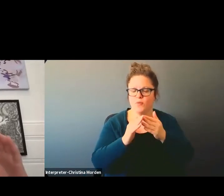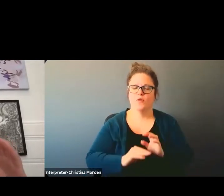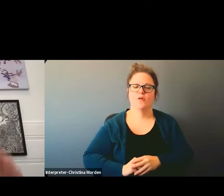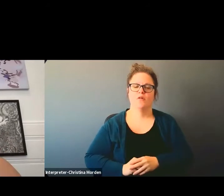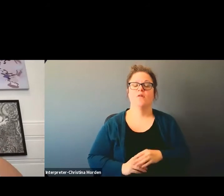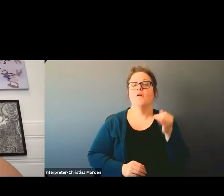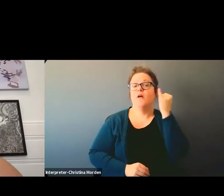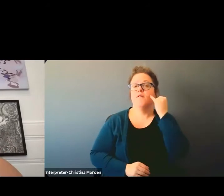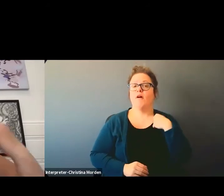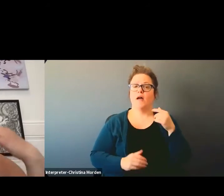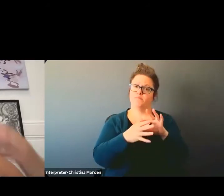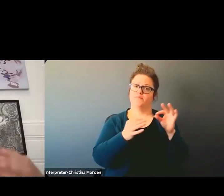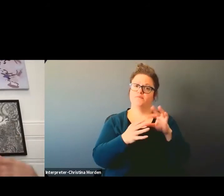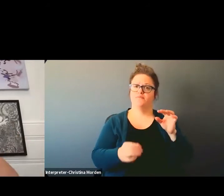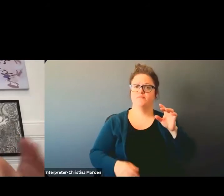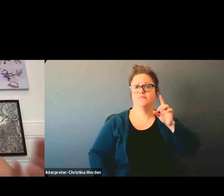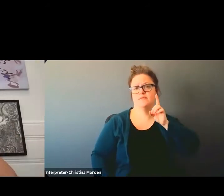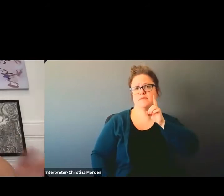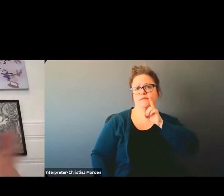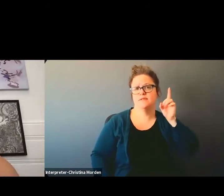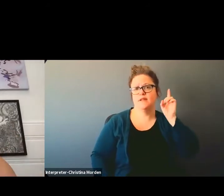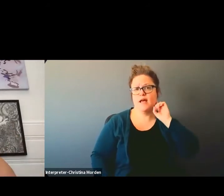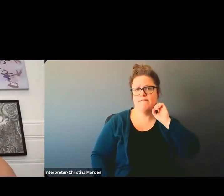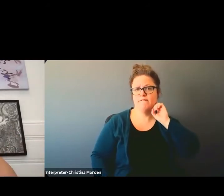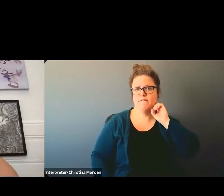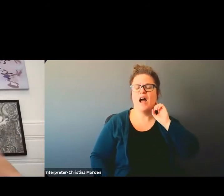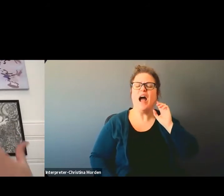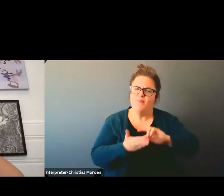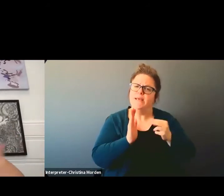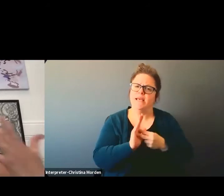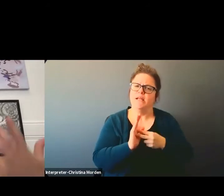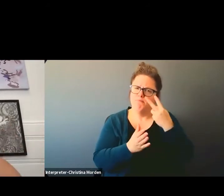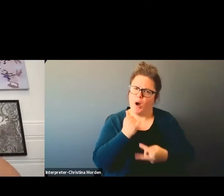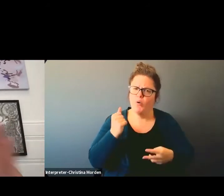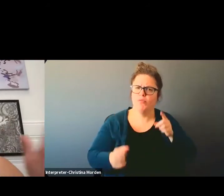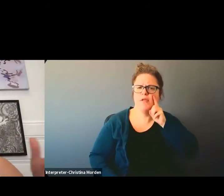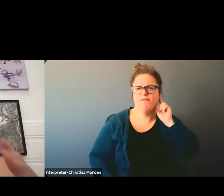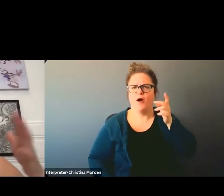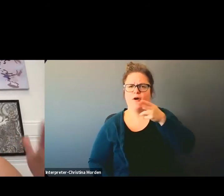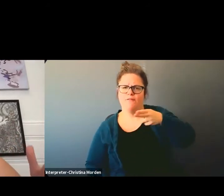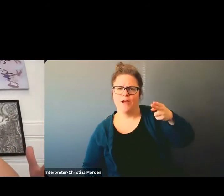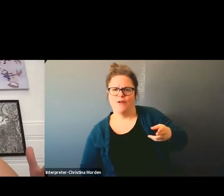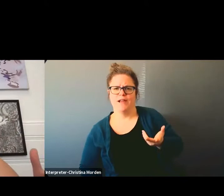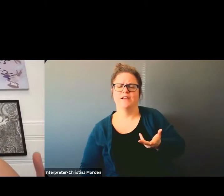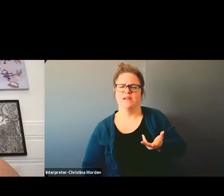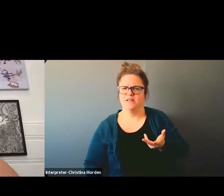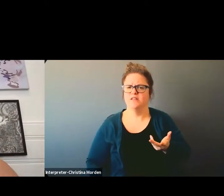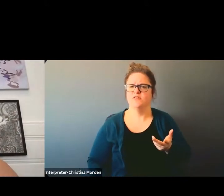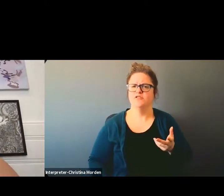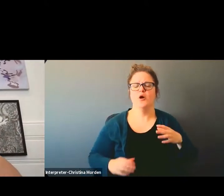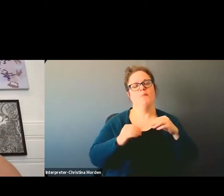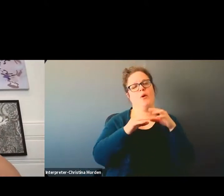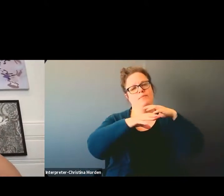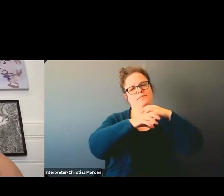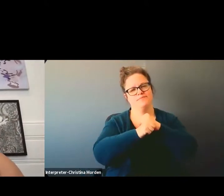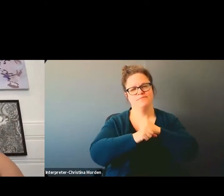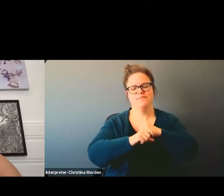say deaf, just think that I'm saying deaf and hard of hearing, just so I don't have to repeat that big mouthful every time.